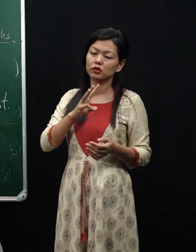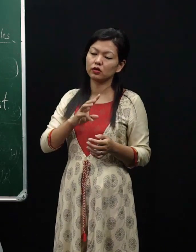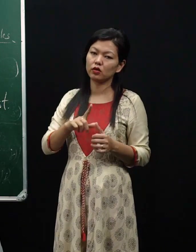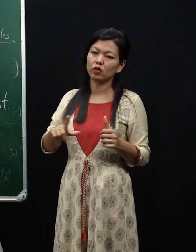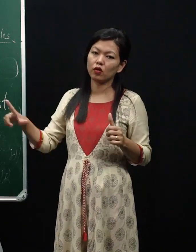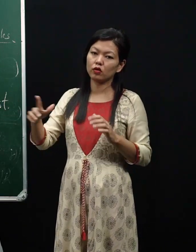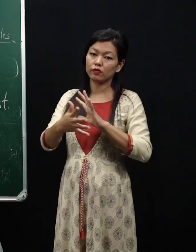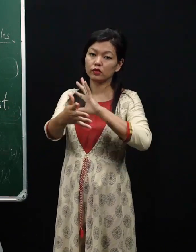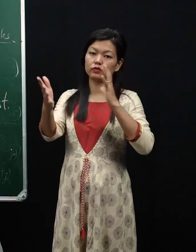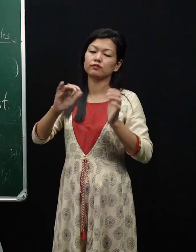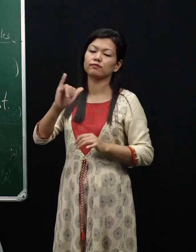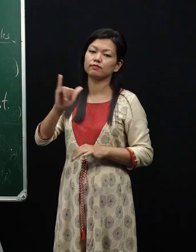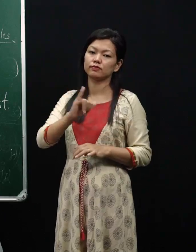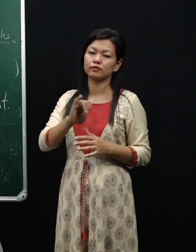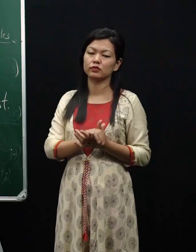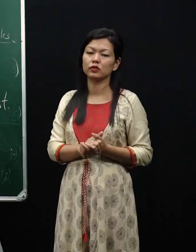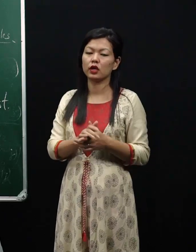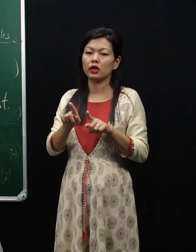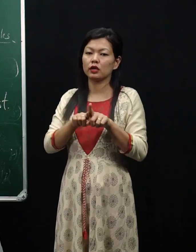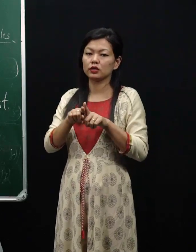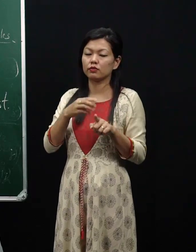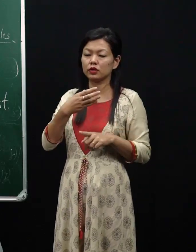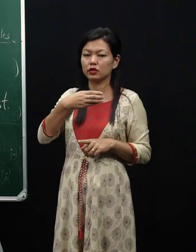Now, suppose let's take apple.